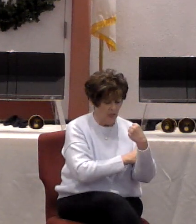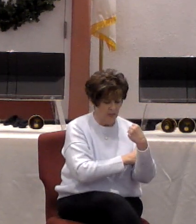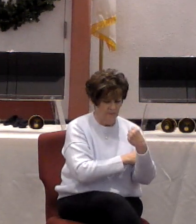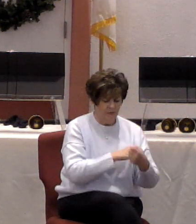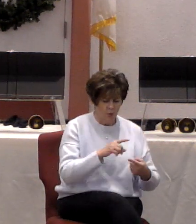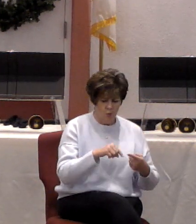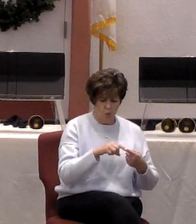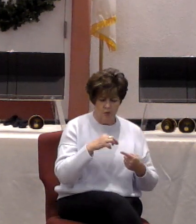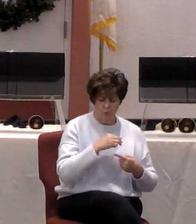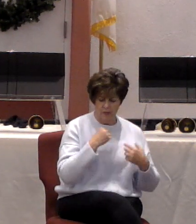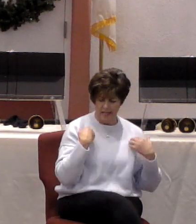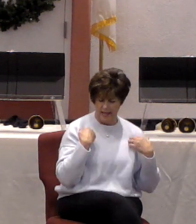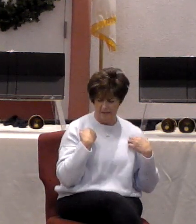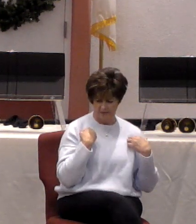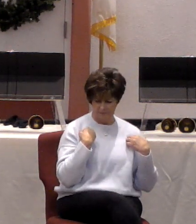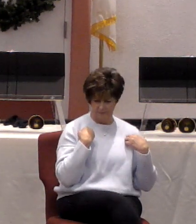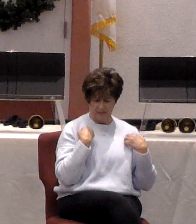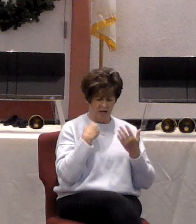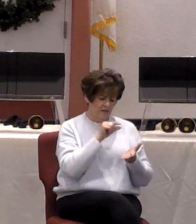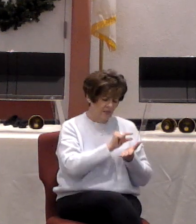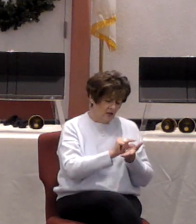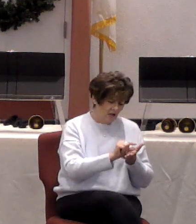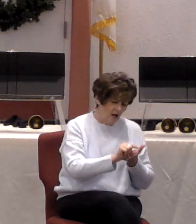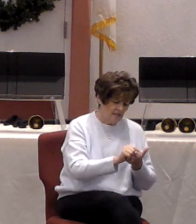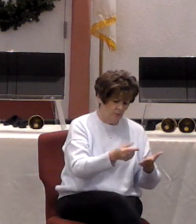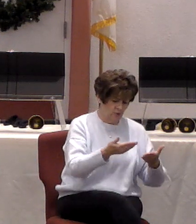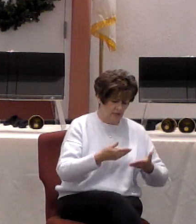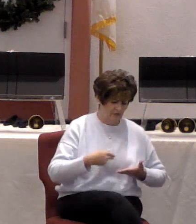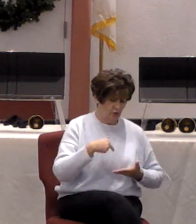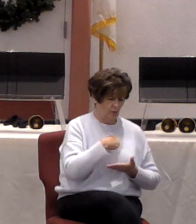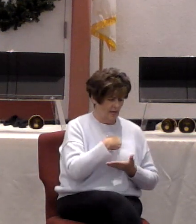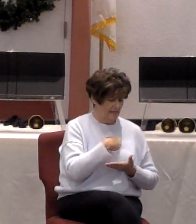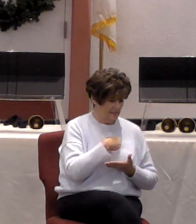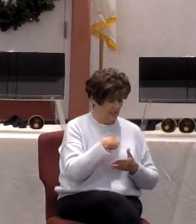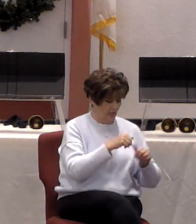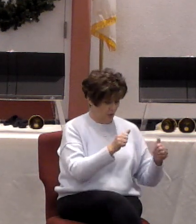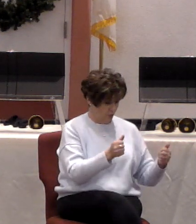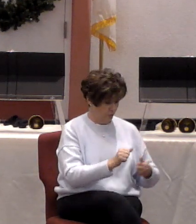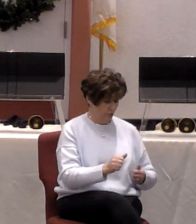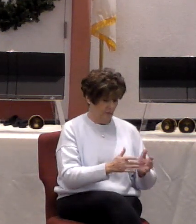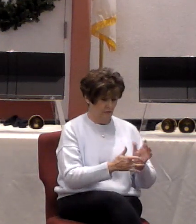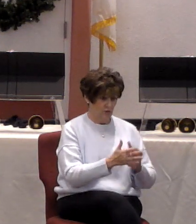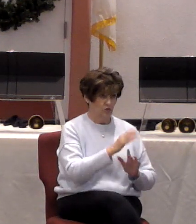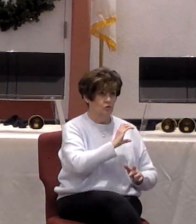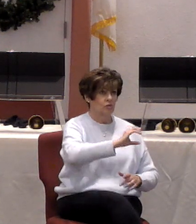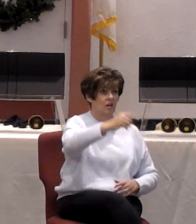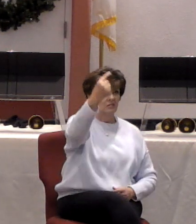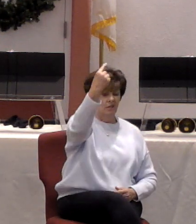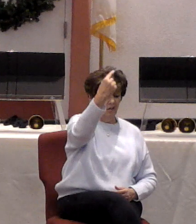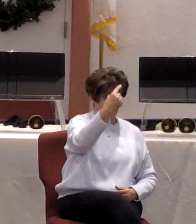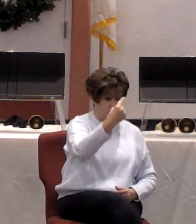When we had the gospel given to us in the form of Jesus Christ that came down to earth, it was a